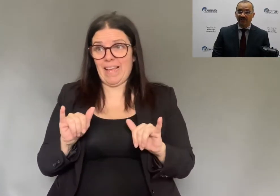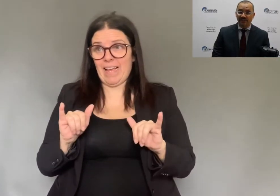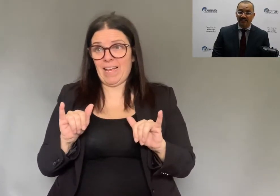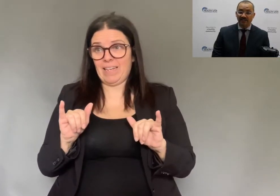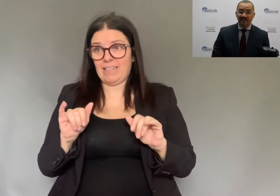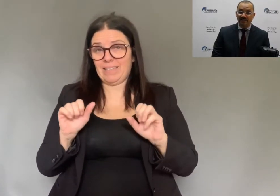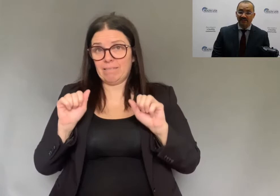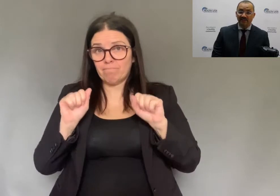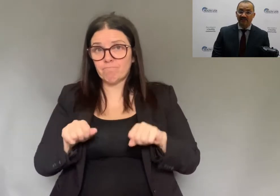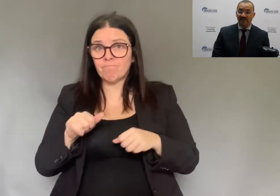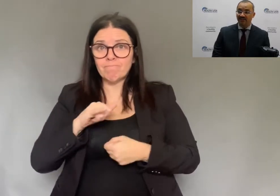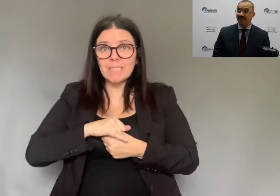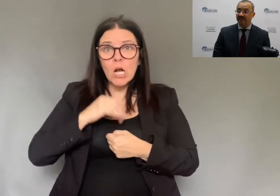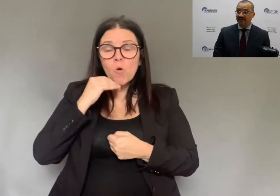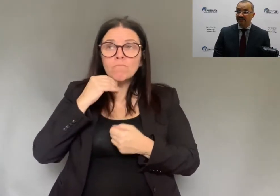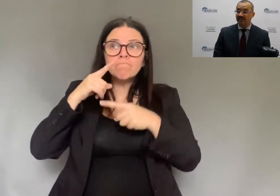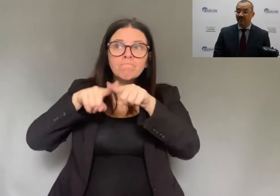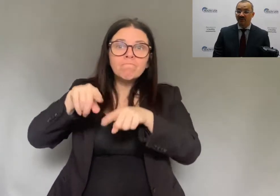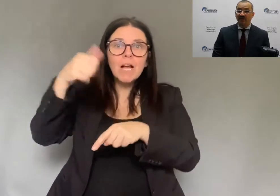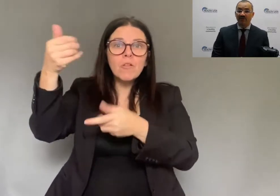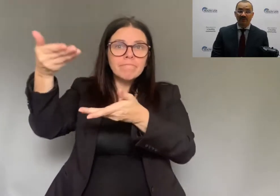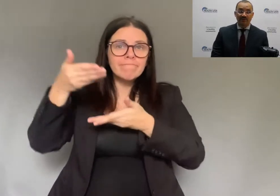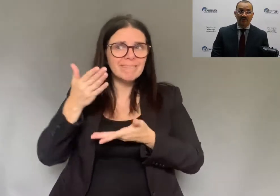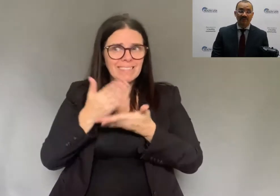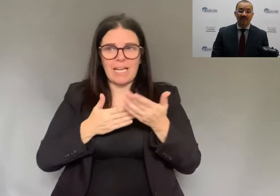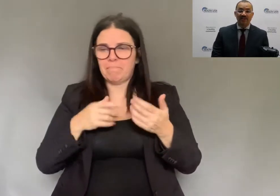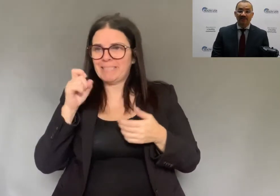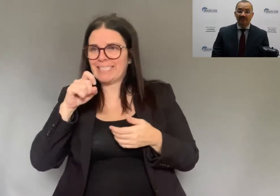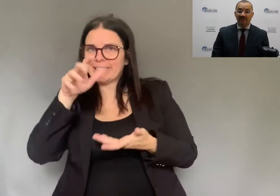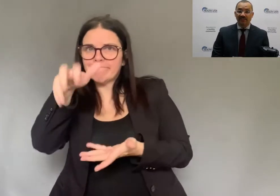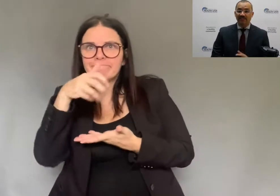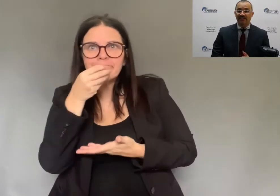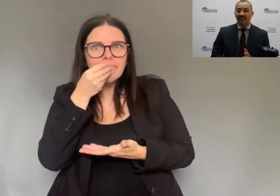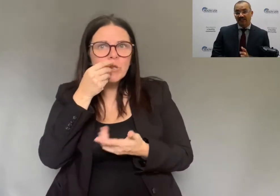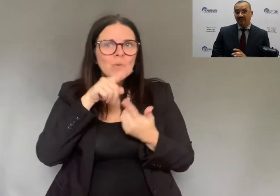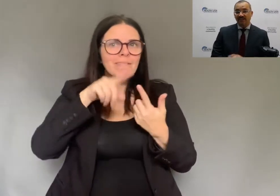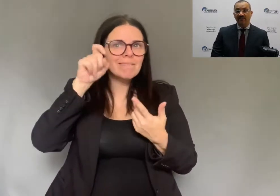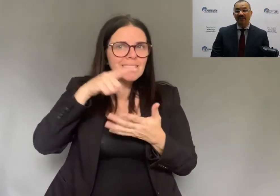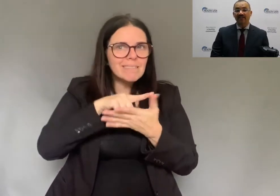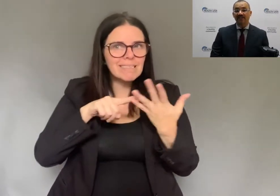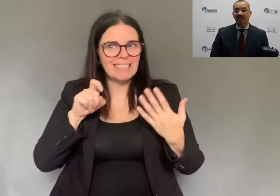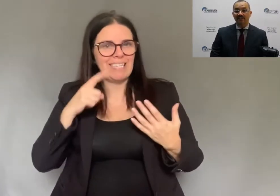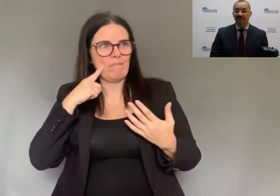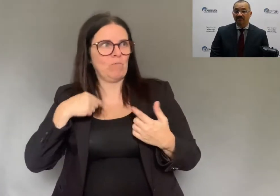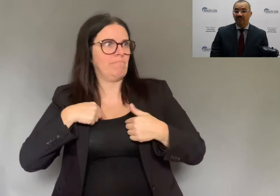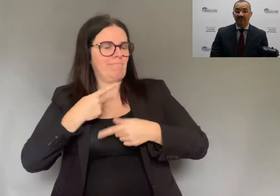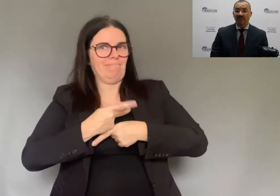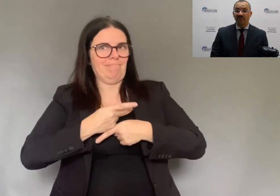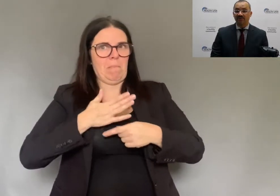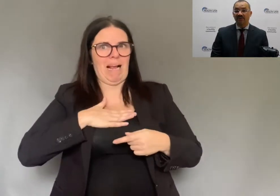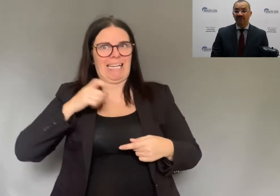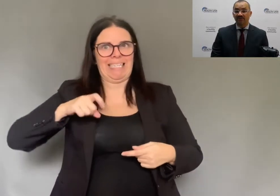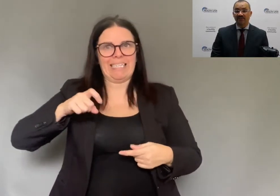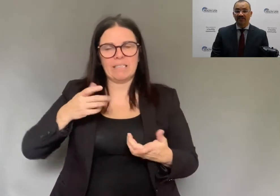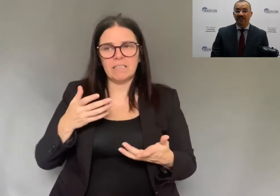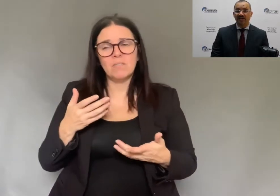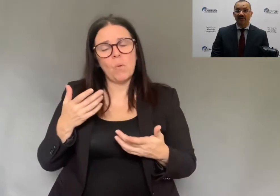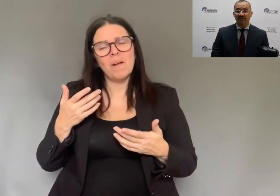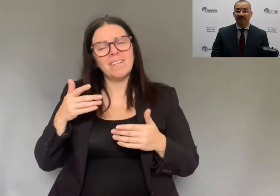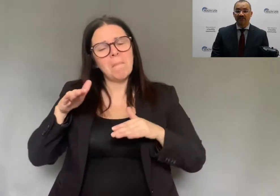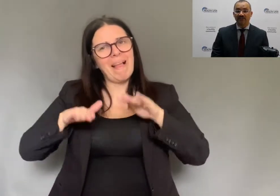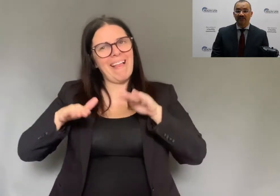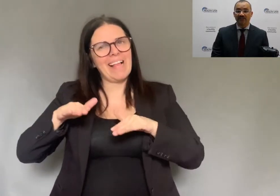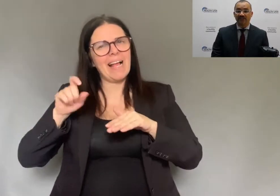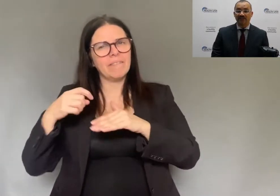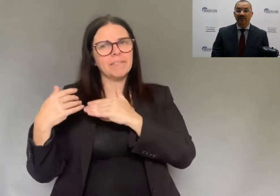option, and there are essentials that they need to go out and grab. So it's just a fine balance. It's just being more responsible in how you